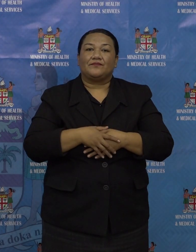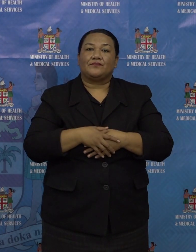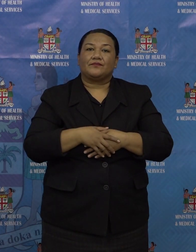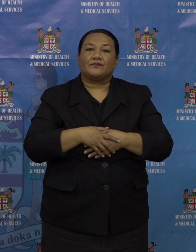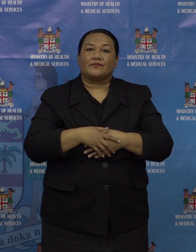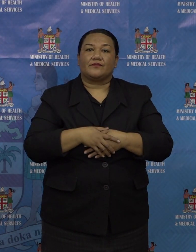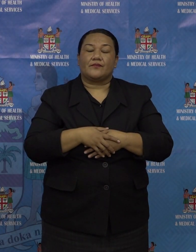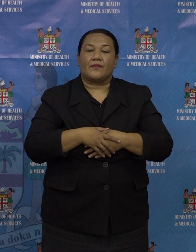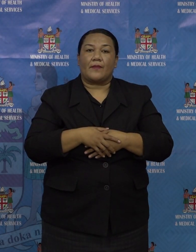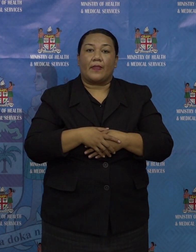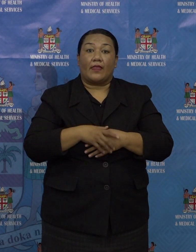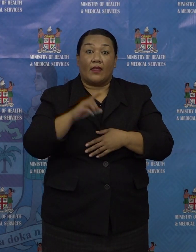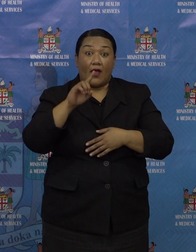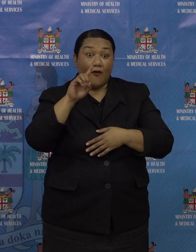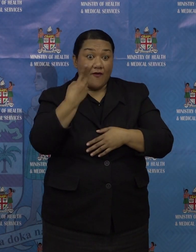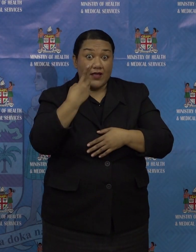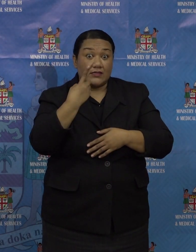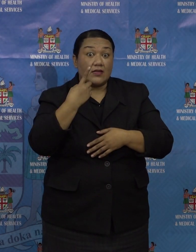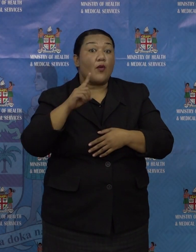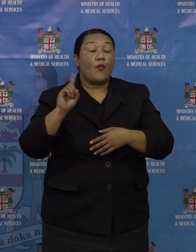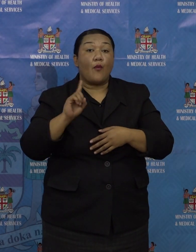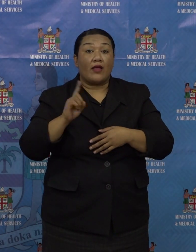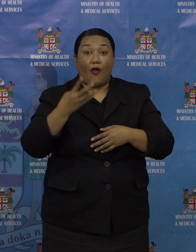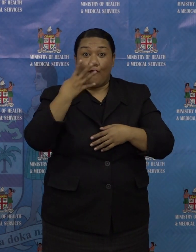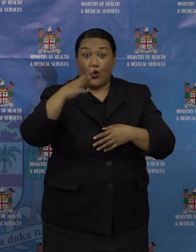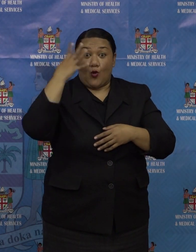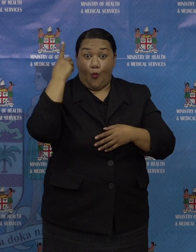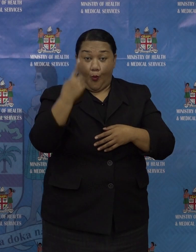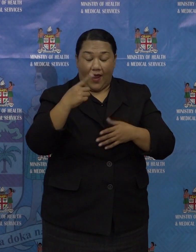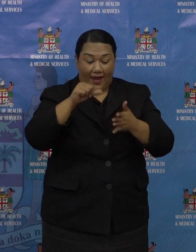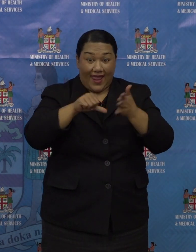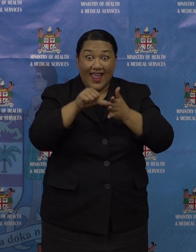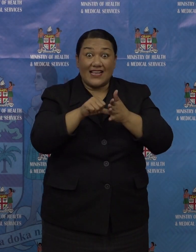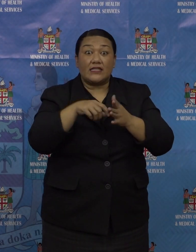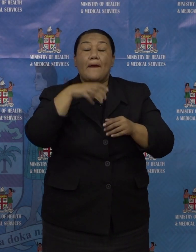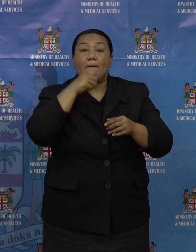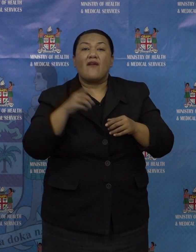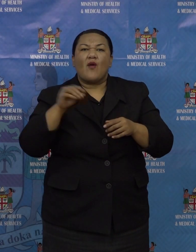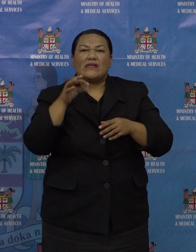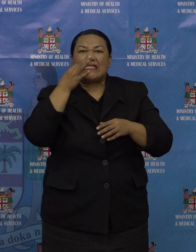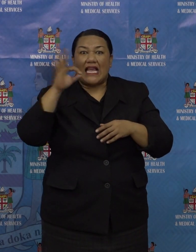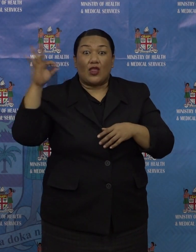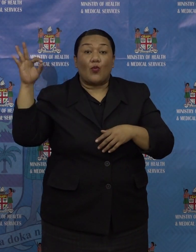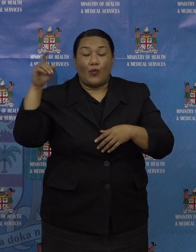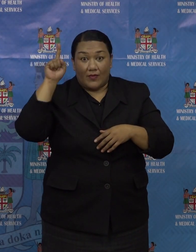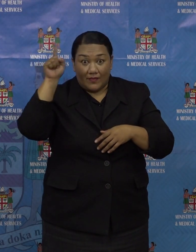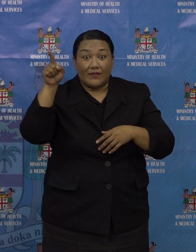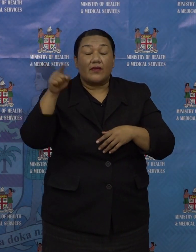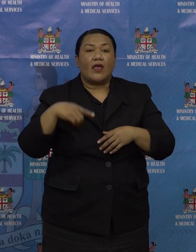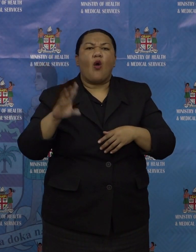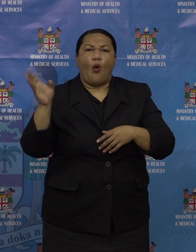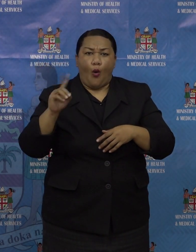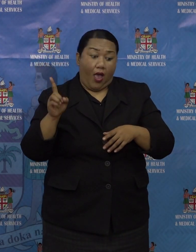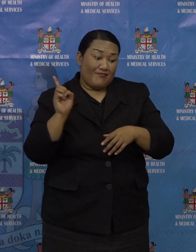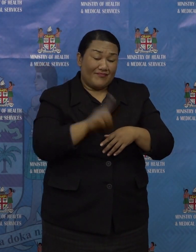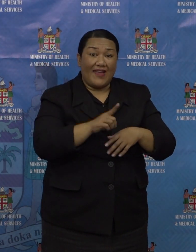So the first COVID-19 death to report is a 41-year-old man from Singatoka. He presented to the Singatoka Subdivisional Hospital